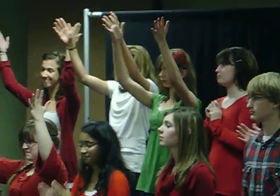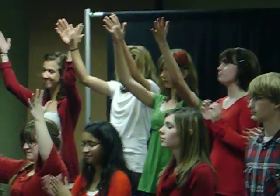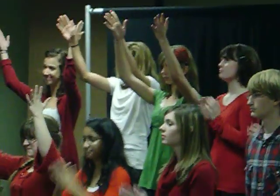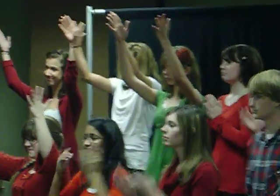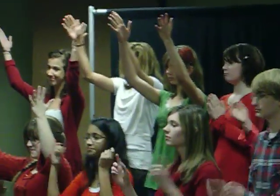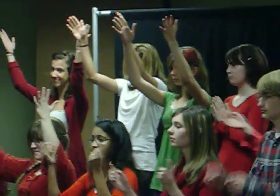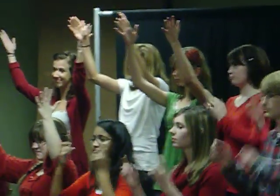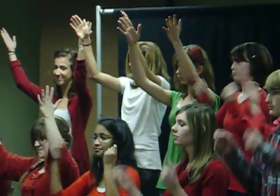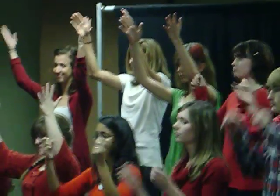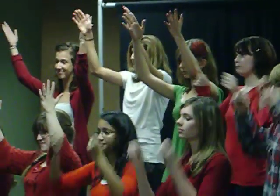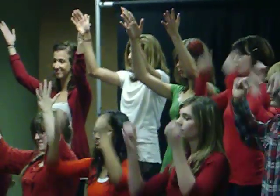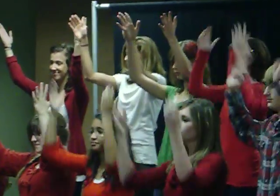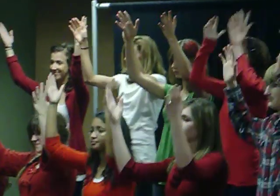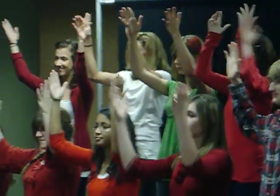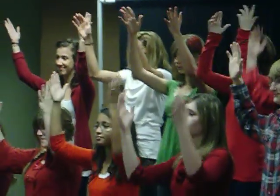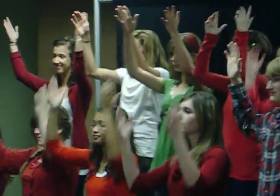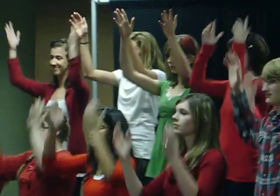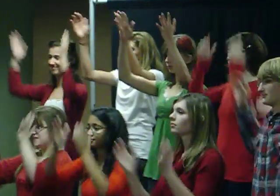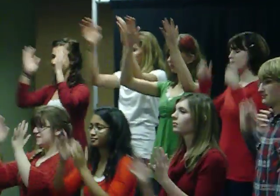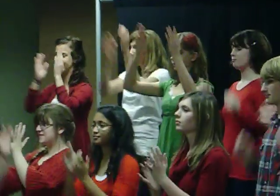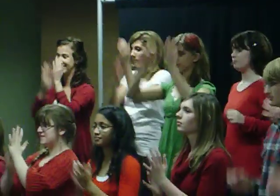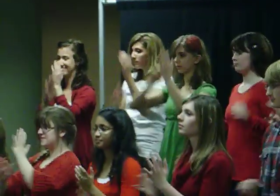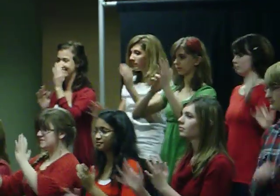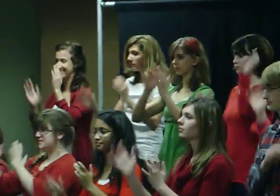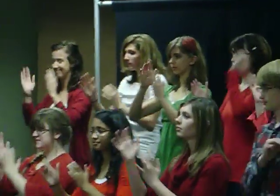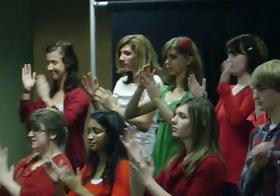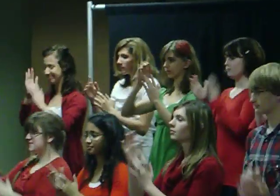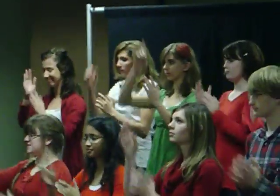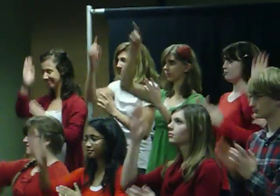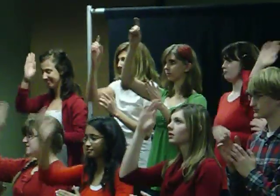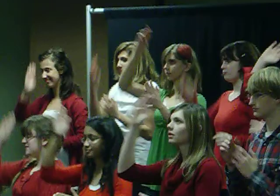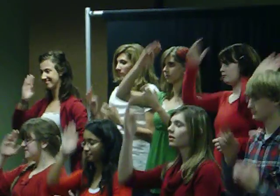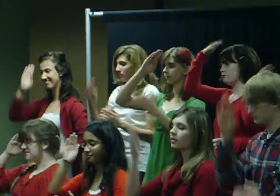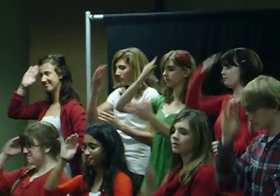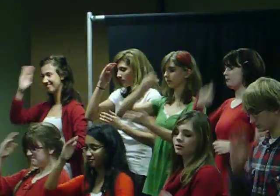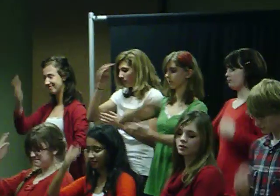Alleluia It is Jesus Christ